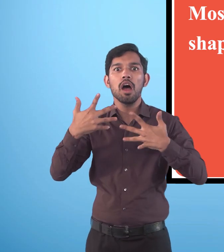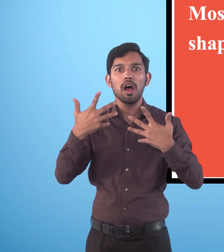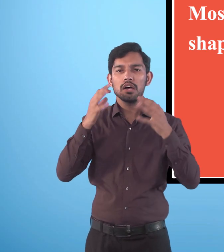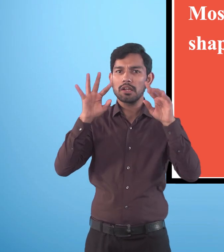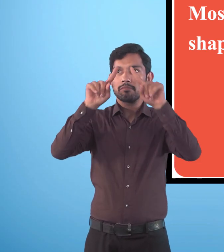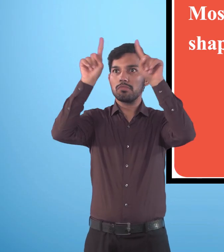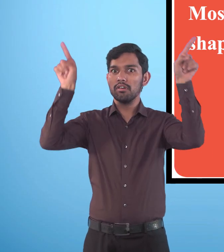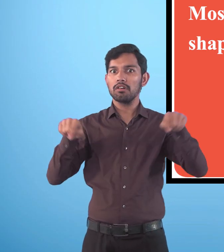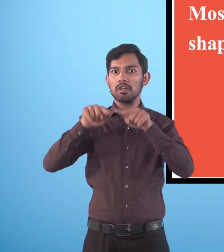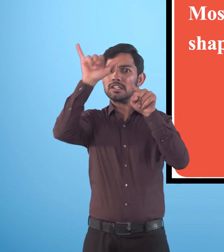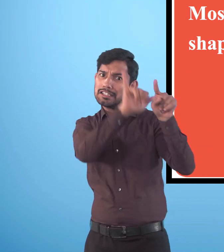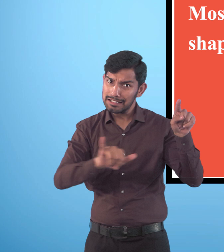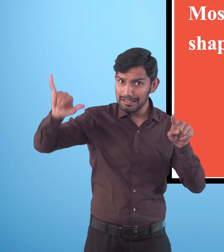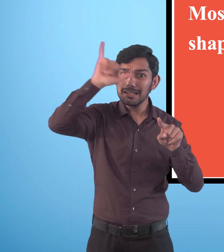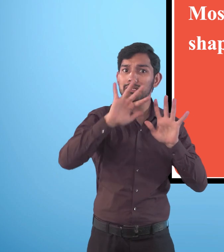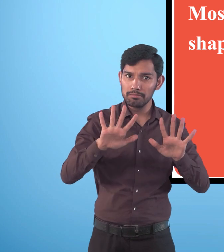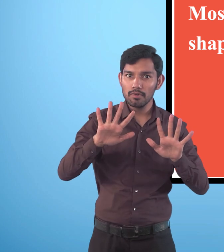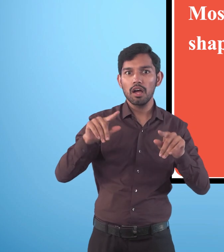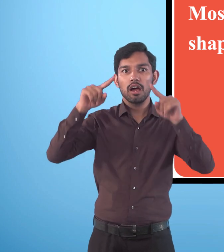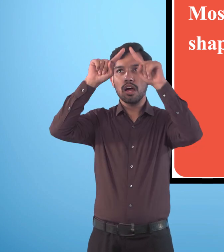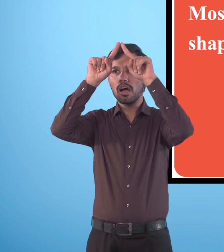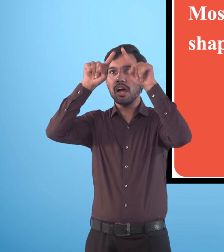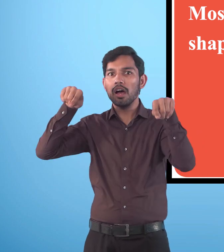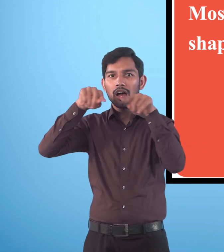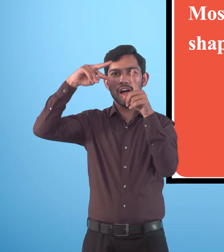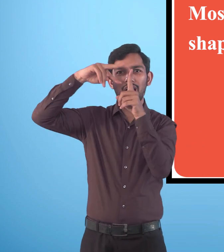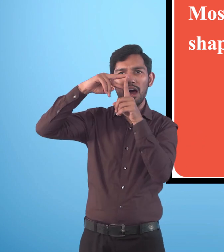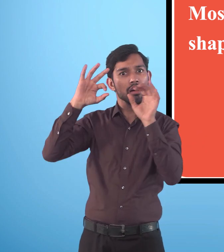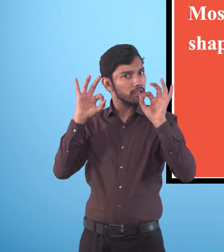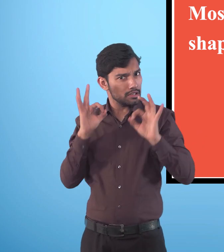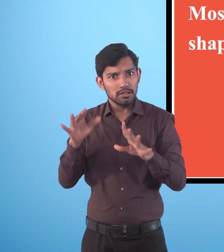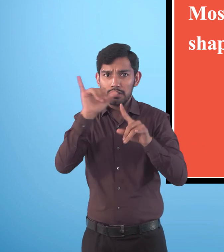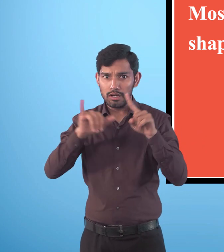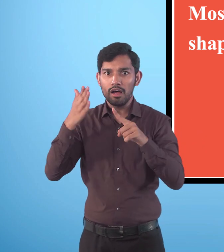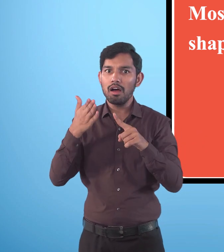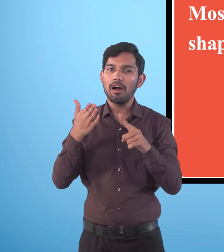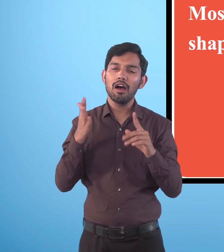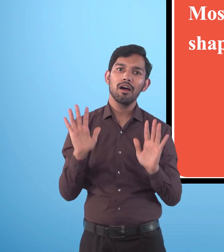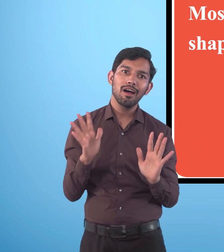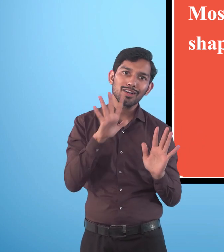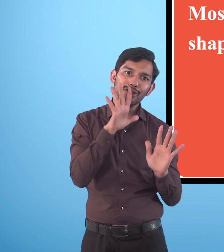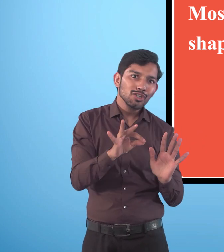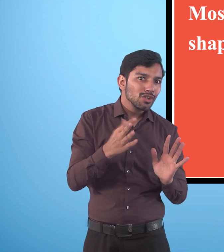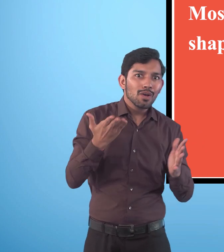like squares and triangles.